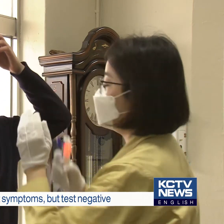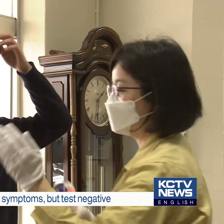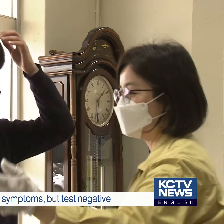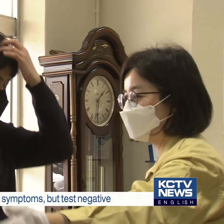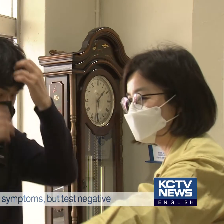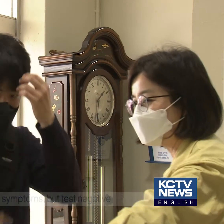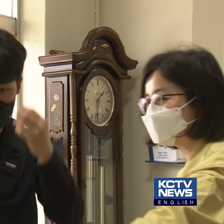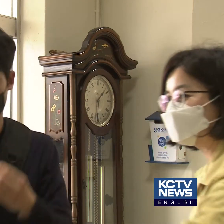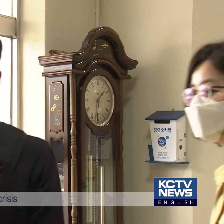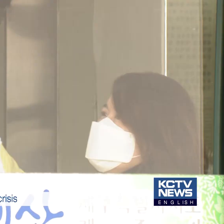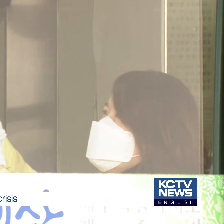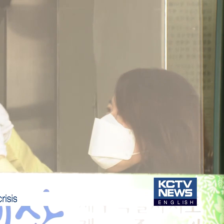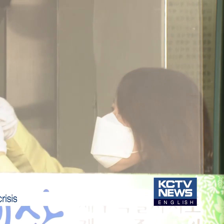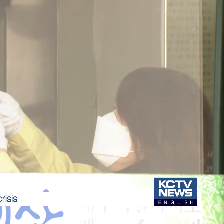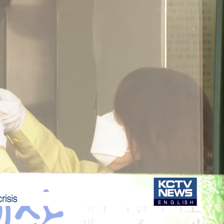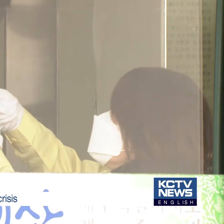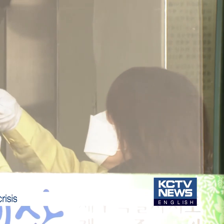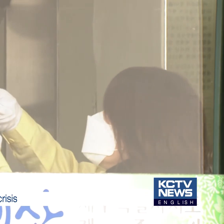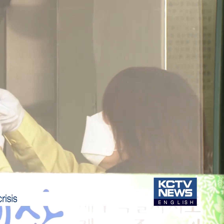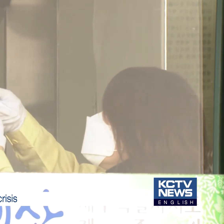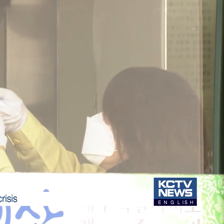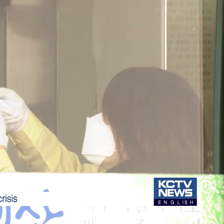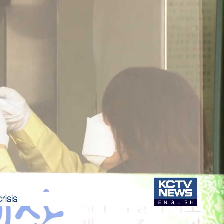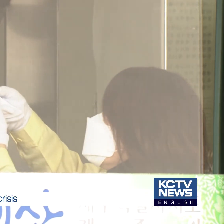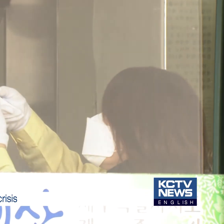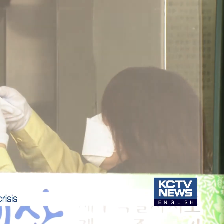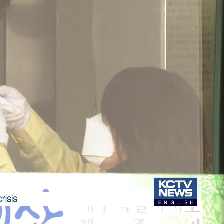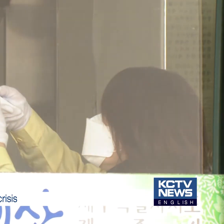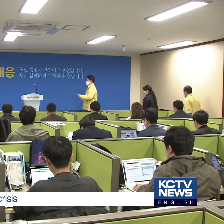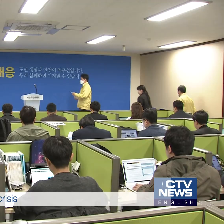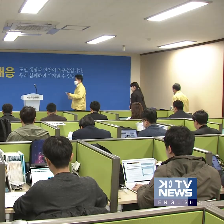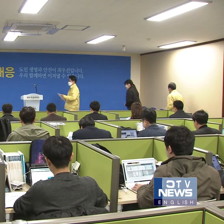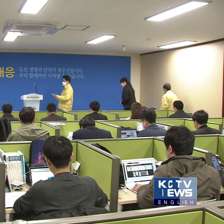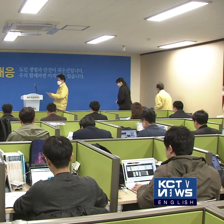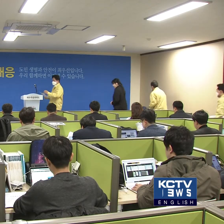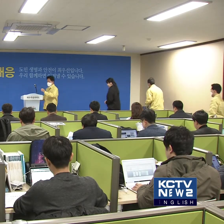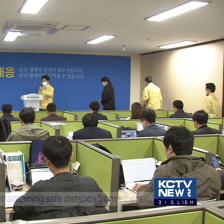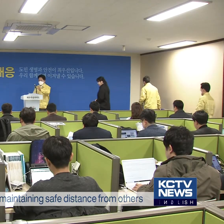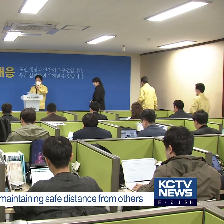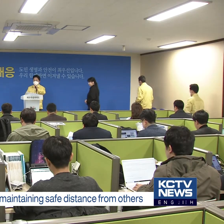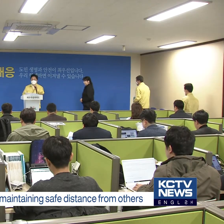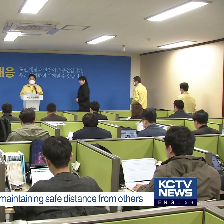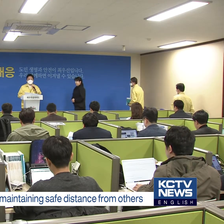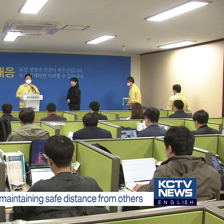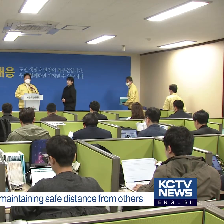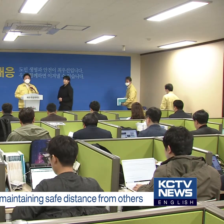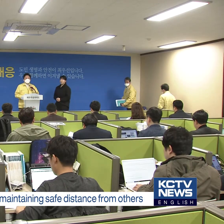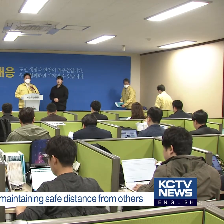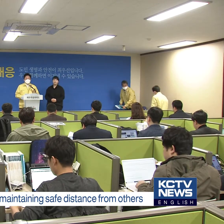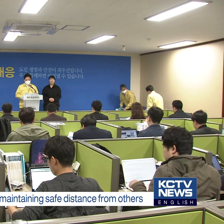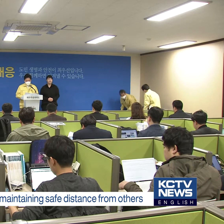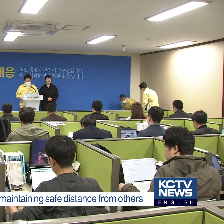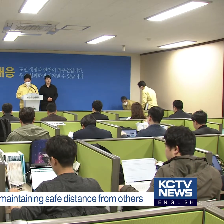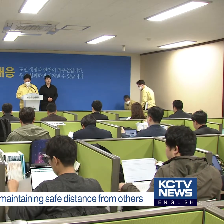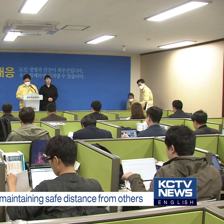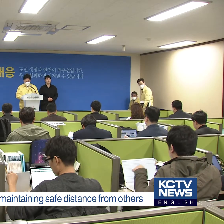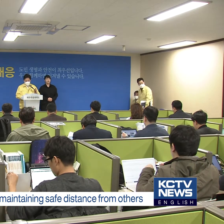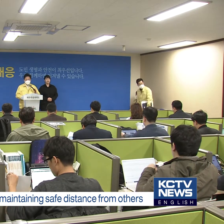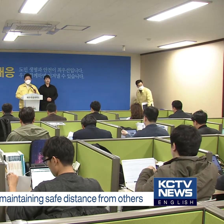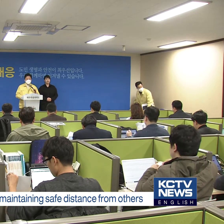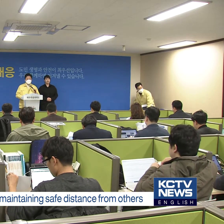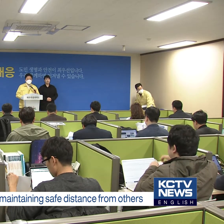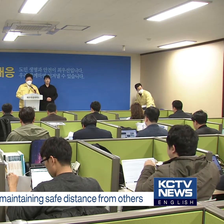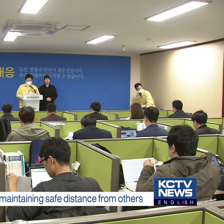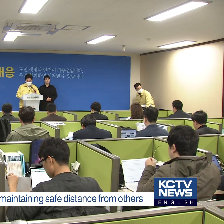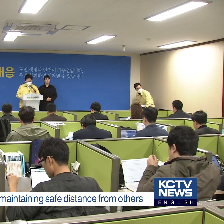the next 2 weeks as critical in keeping infection numbers under control. The nation's 17 governors and mayors have made a joint